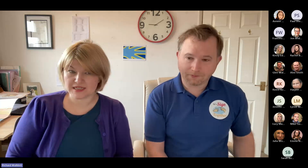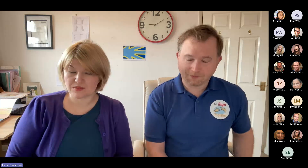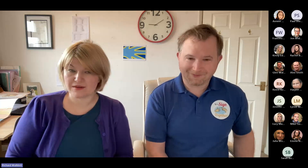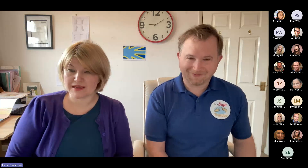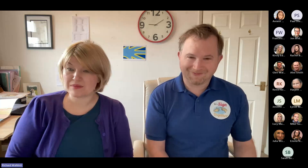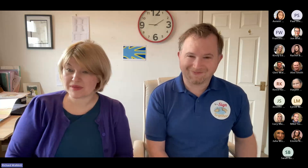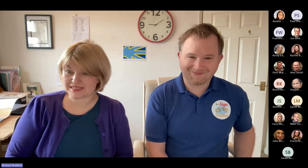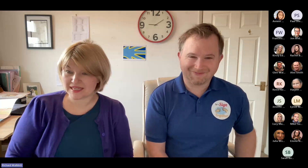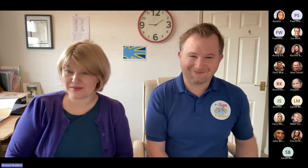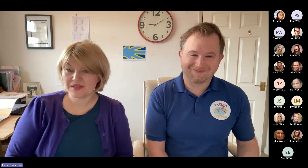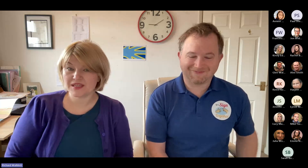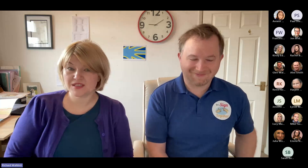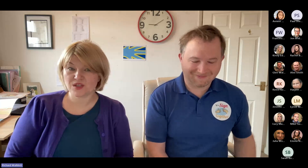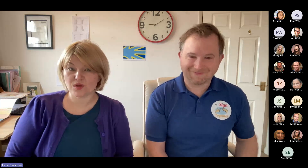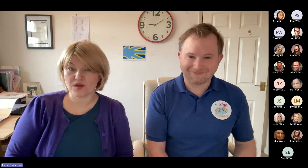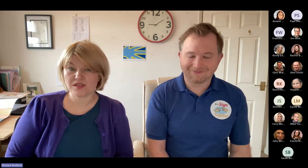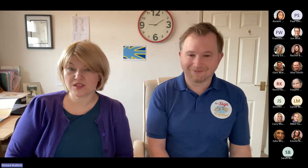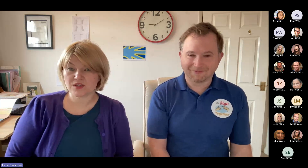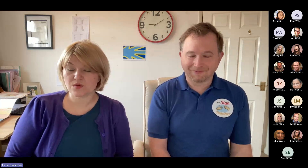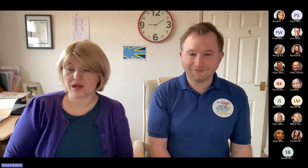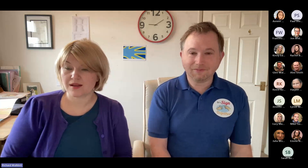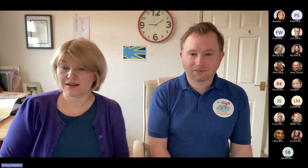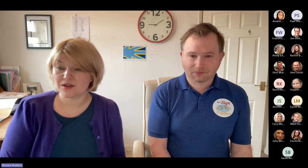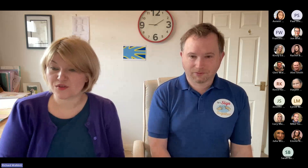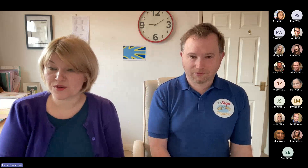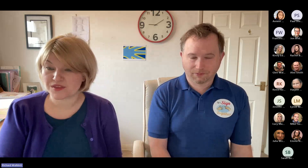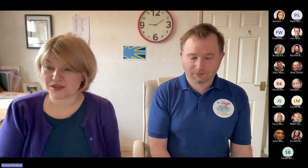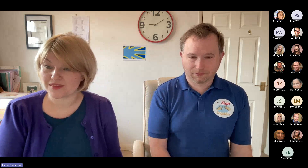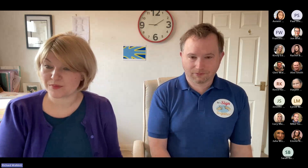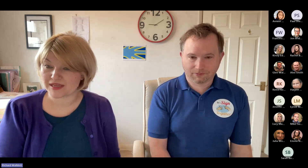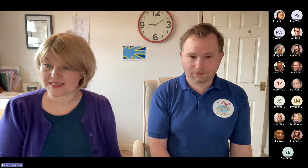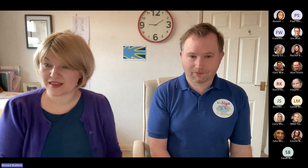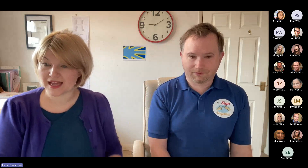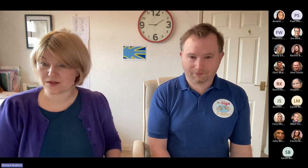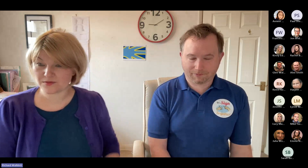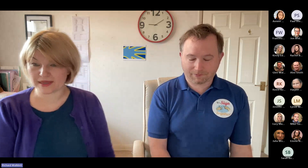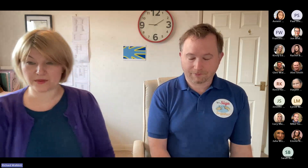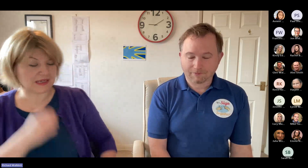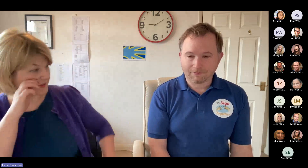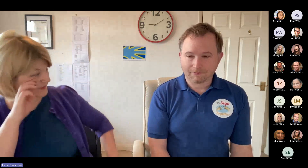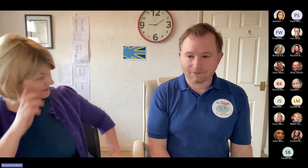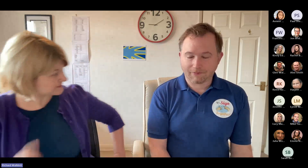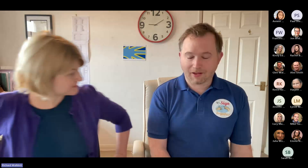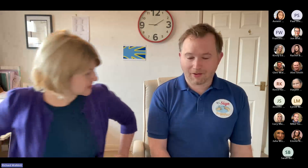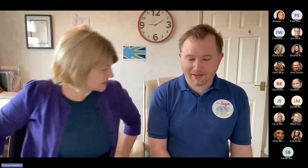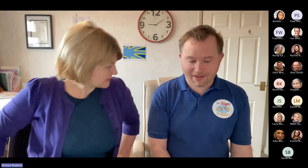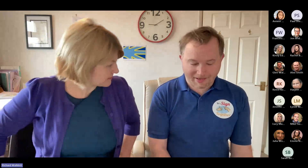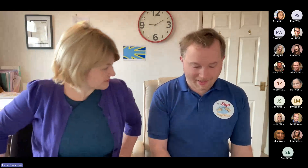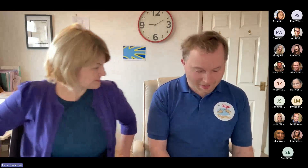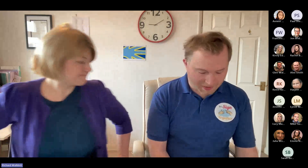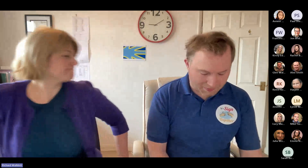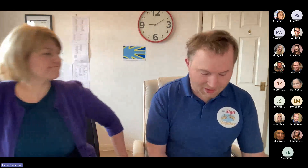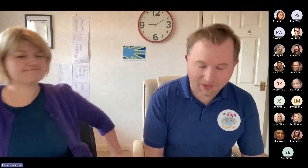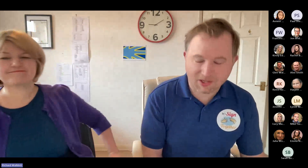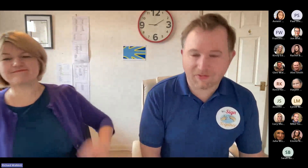today without any BSL. So we're going to go through with you the BSL alphabet quickly. Okay, yeah, absolutely. So